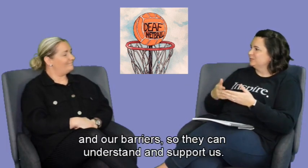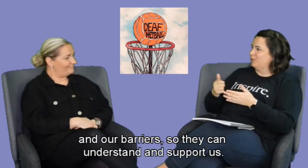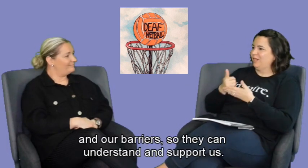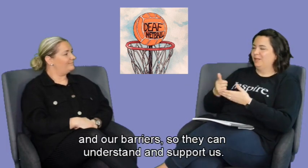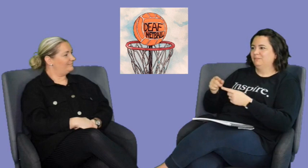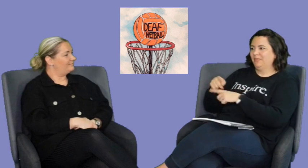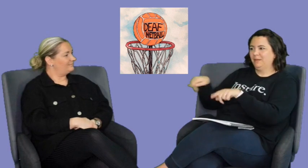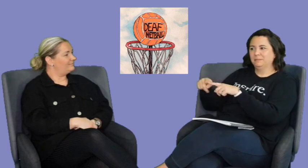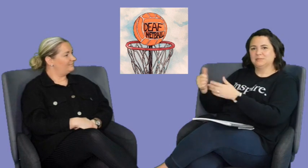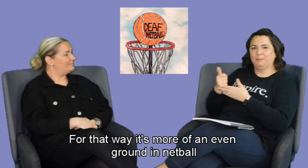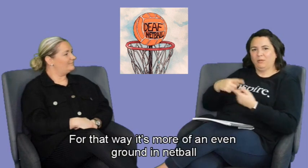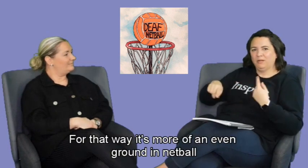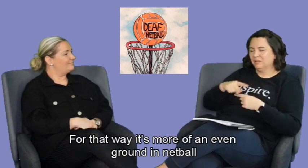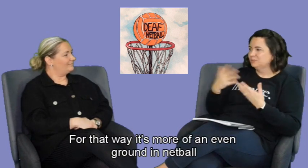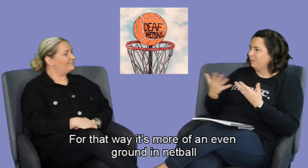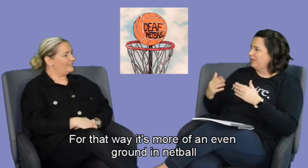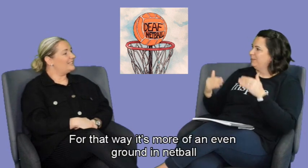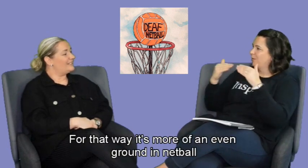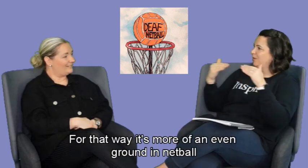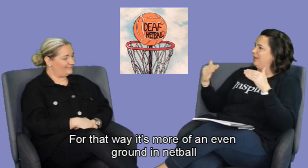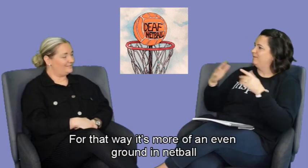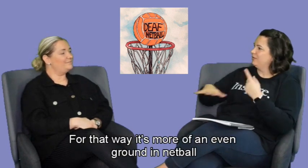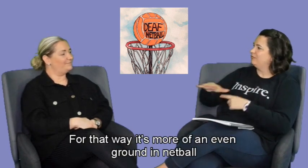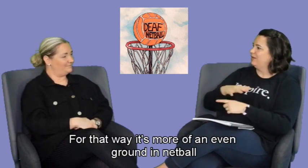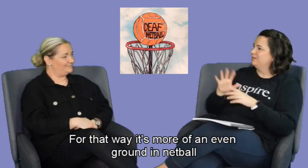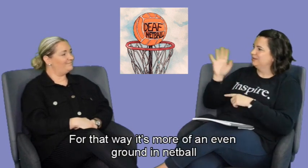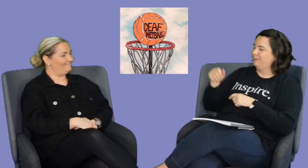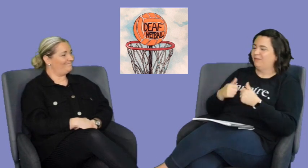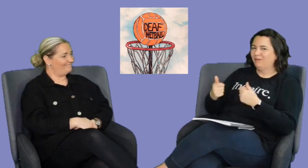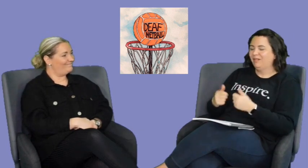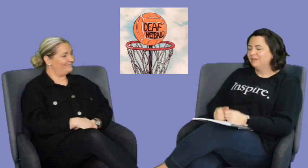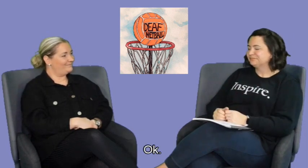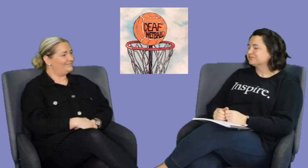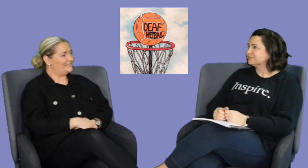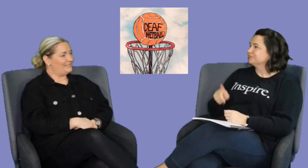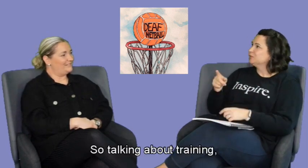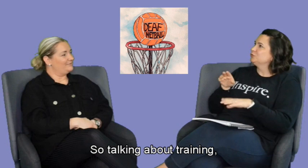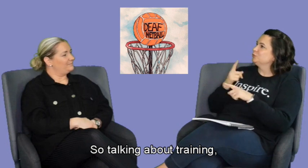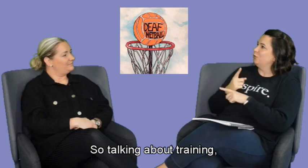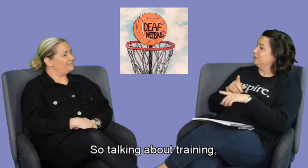and support us. So that way it's more of an even ground in netball. Okay, so talking about